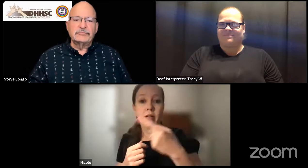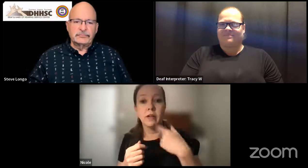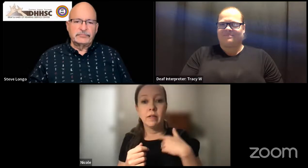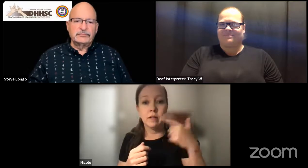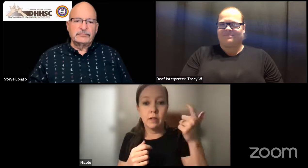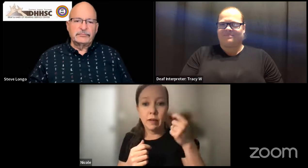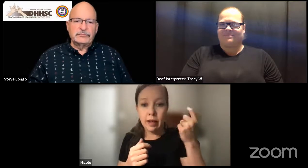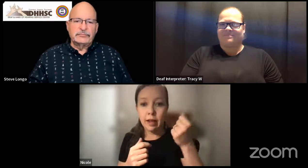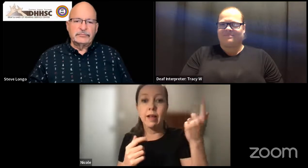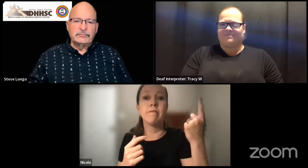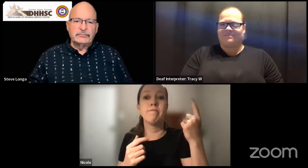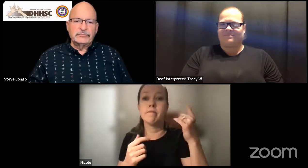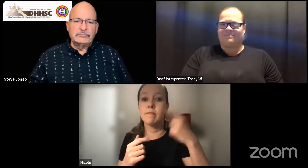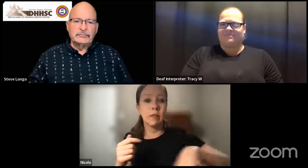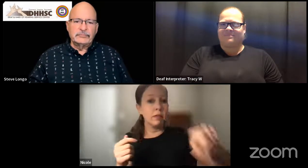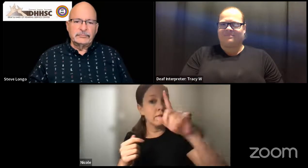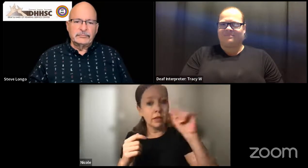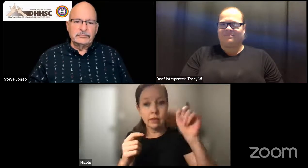Jesse Lewis